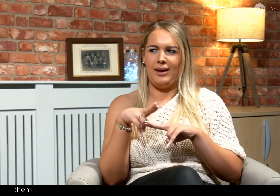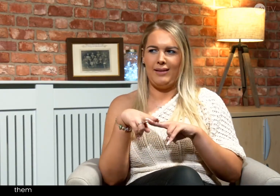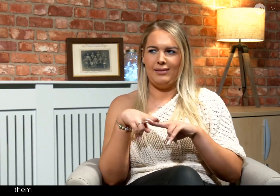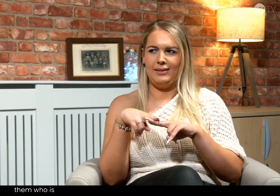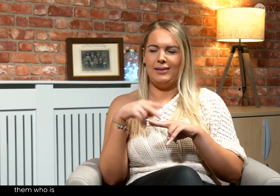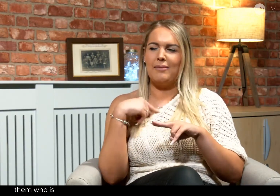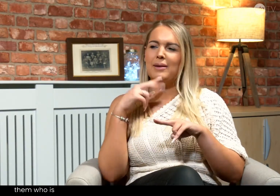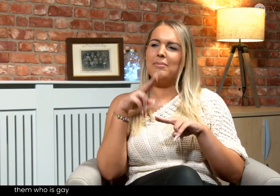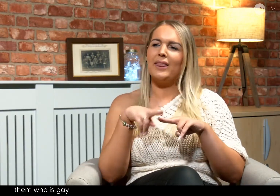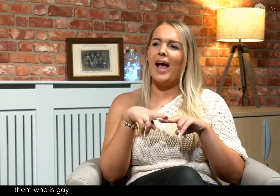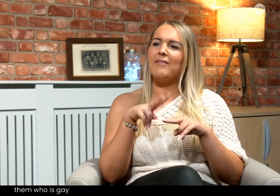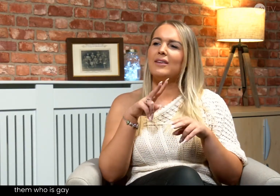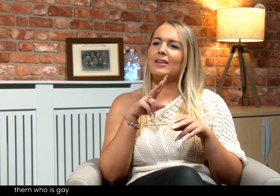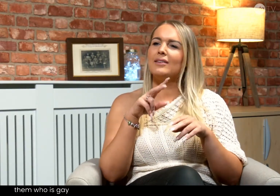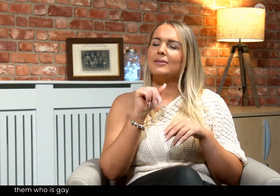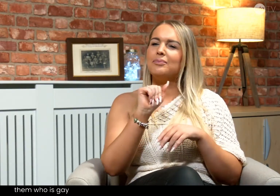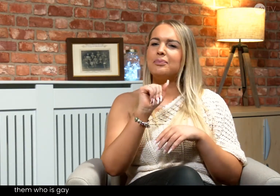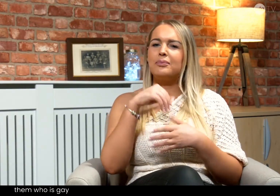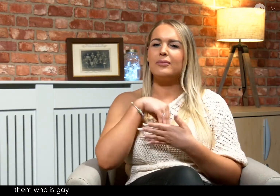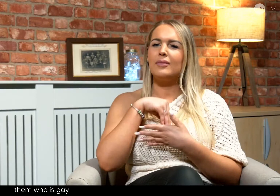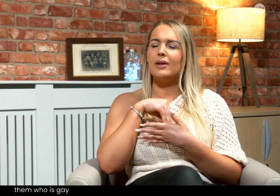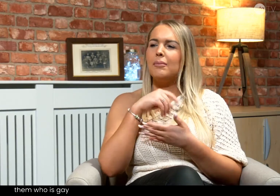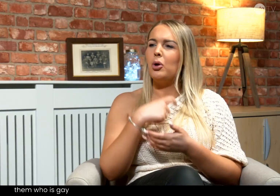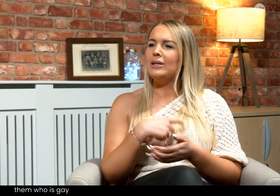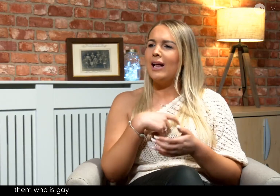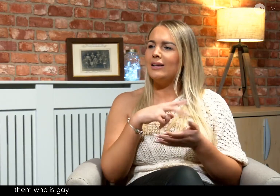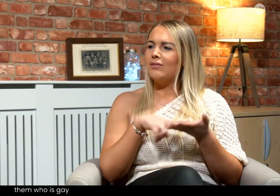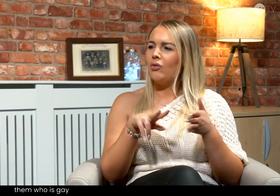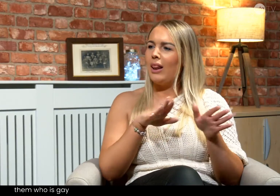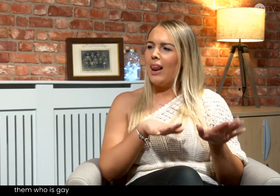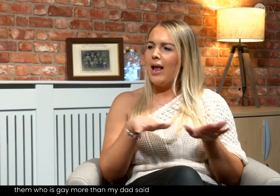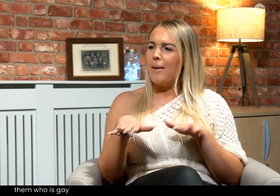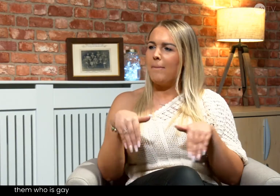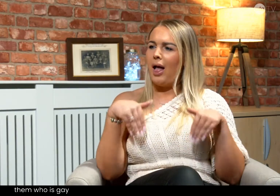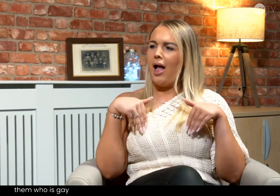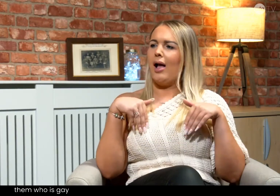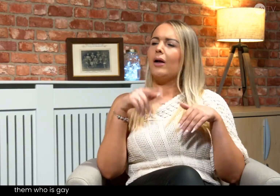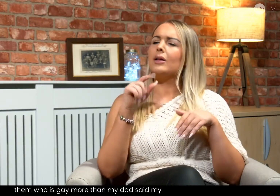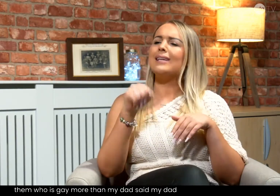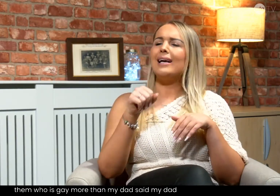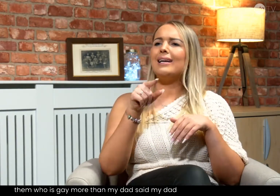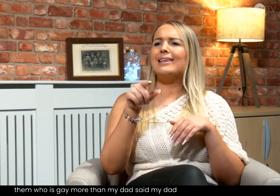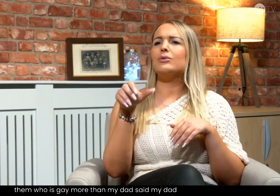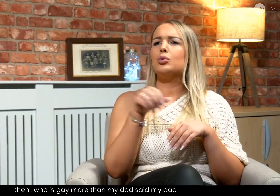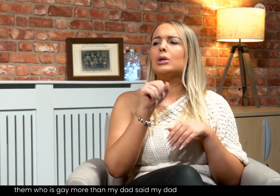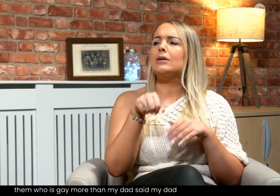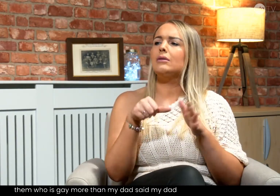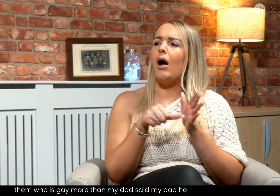felt the emotions more than my dad did. My dad, he's quite laid back as a